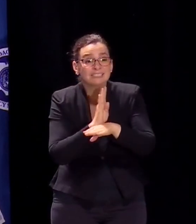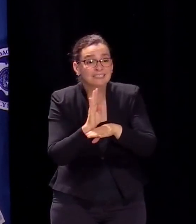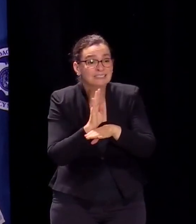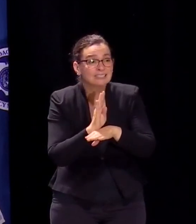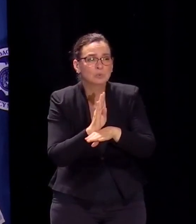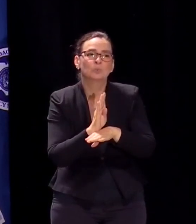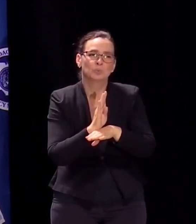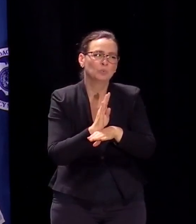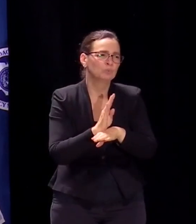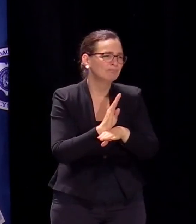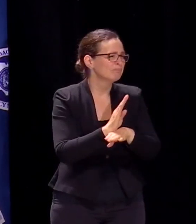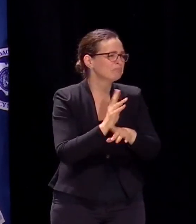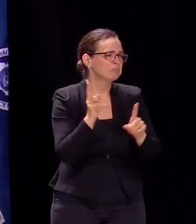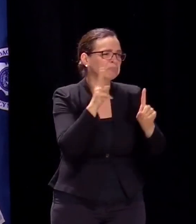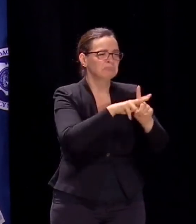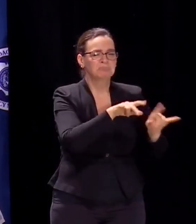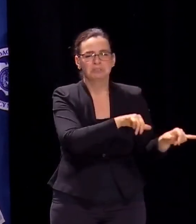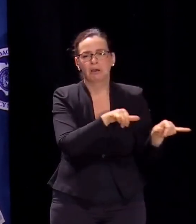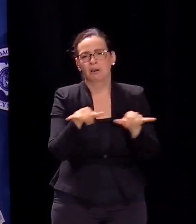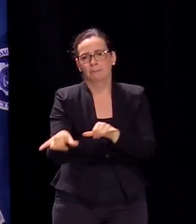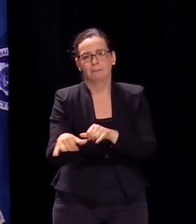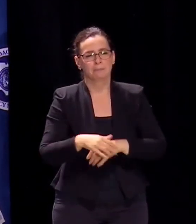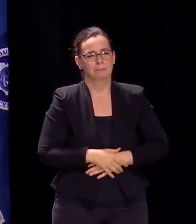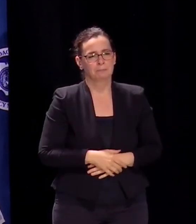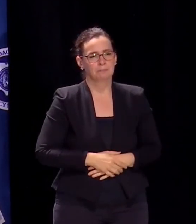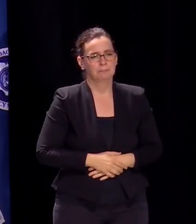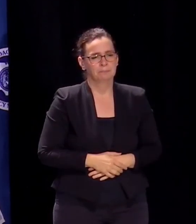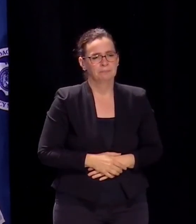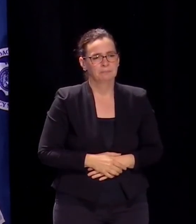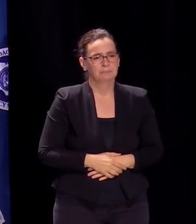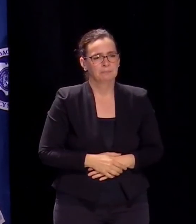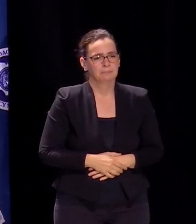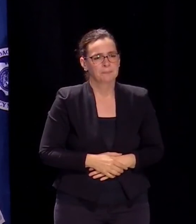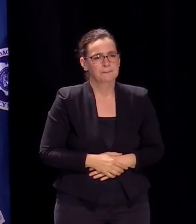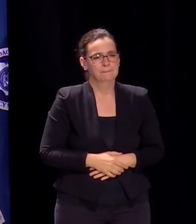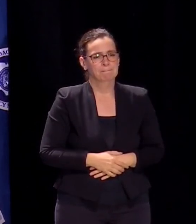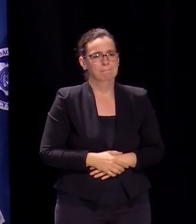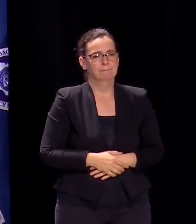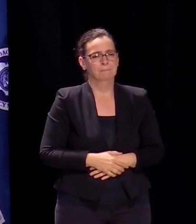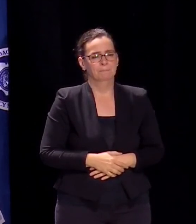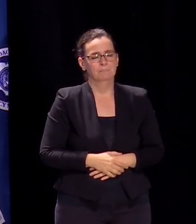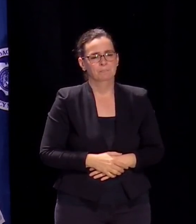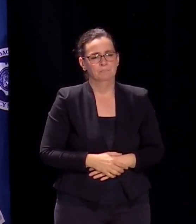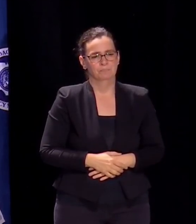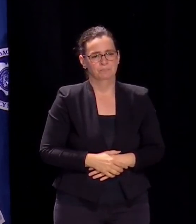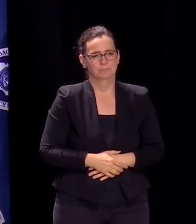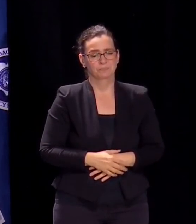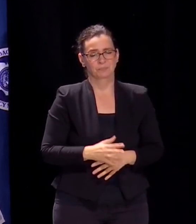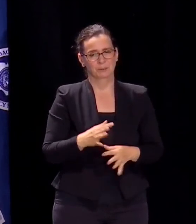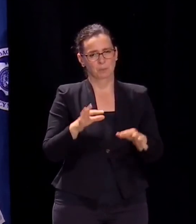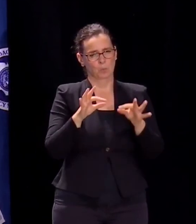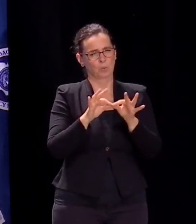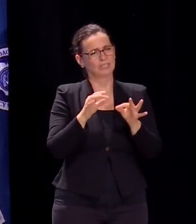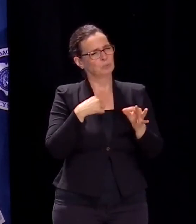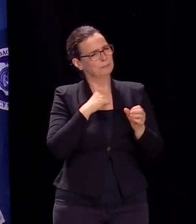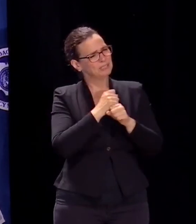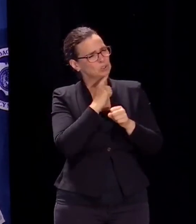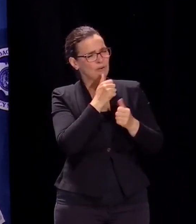testing that we have with some of these things that are on the books, if that's going to be a concern. Let's test people.